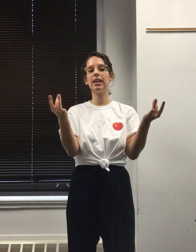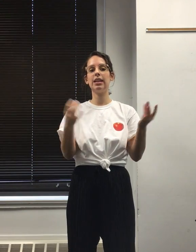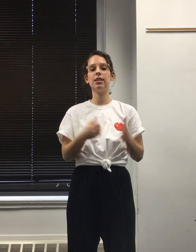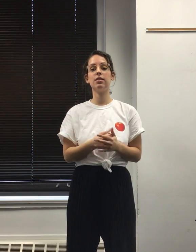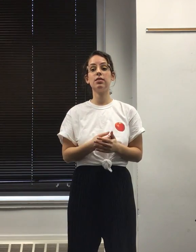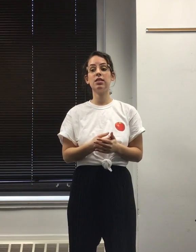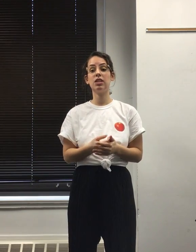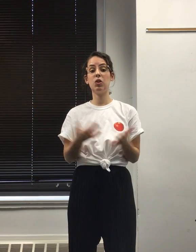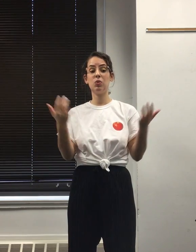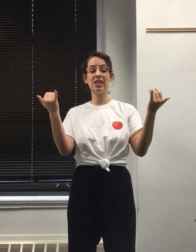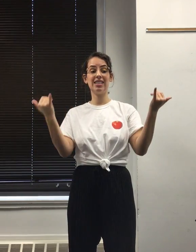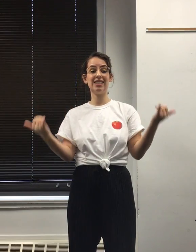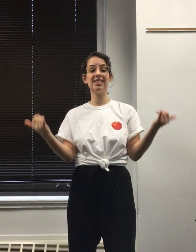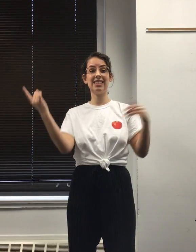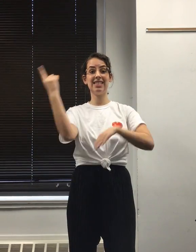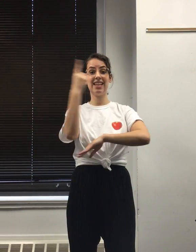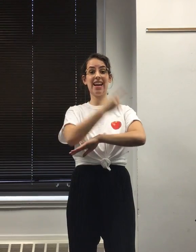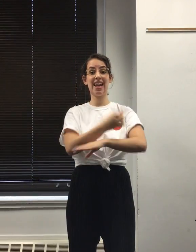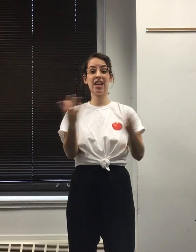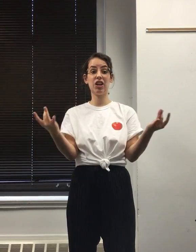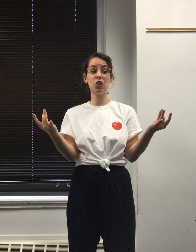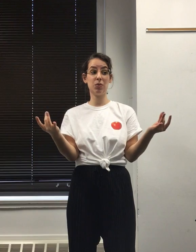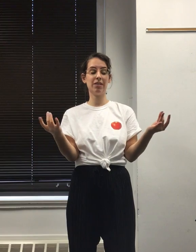today? Yes, it's very humid.